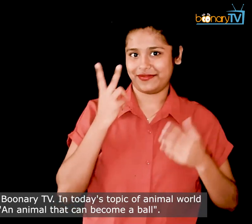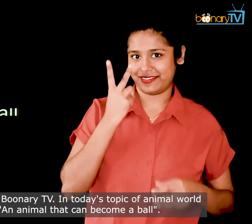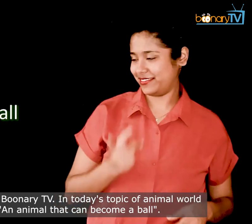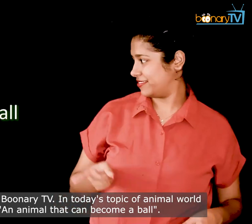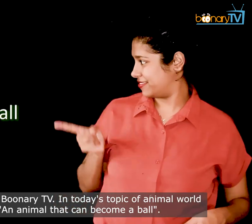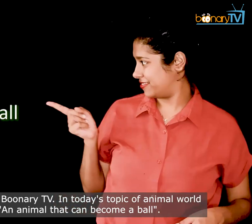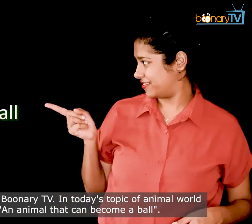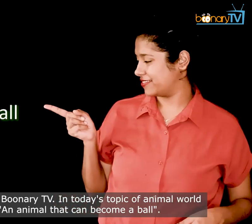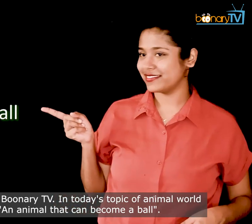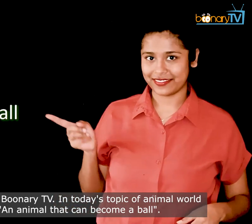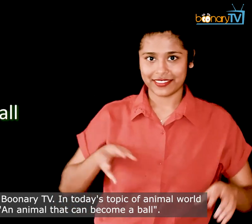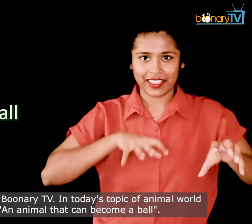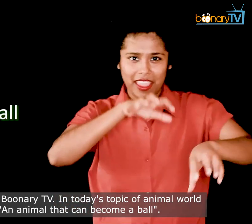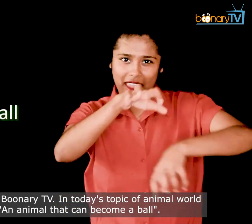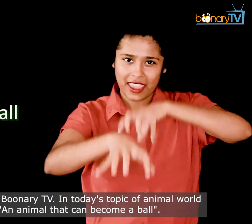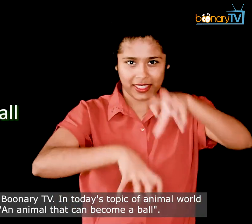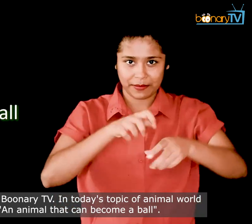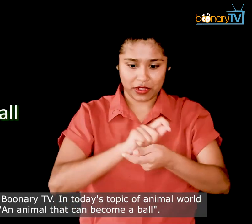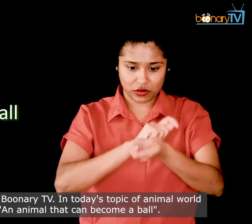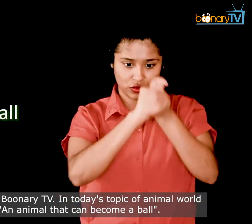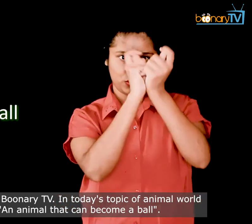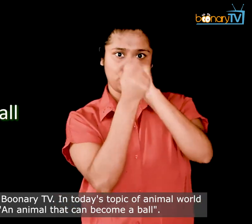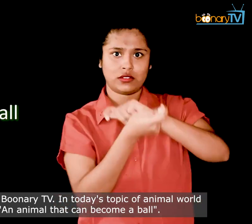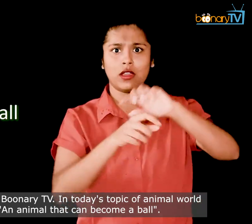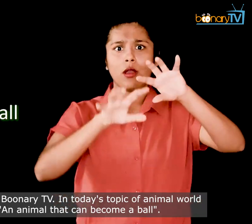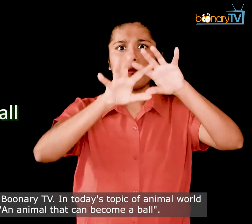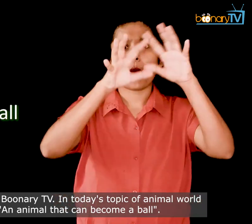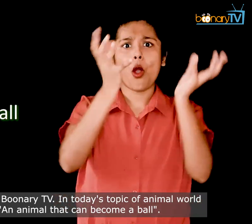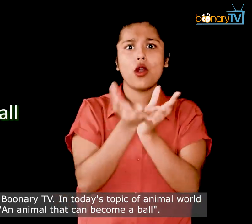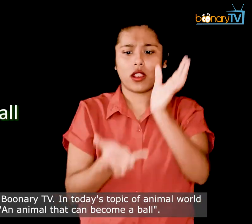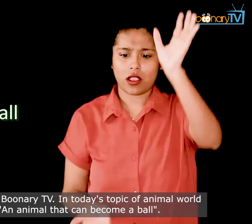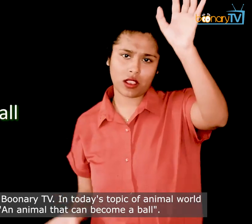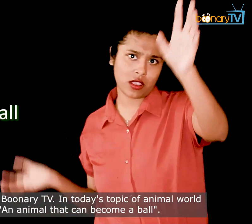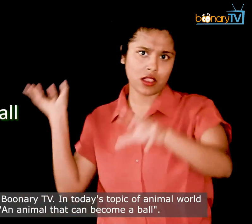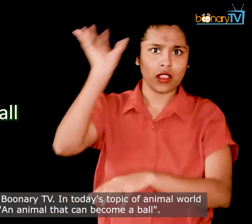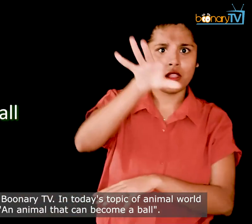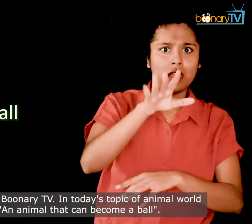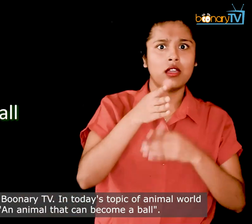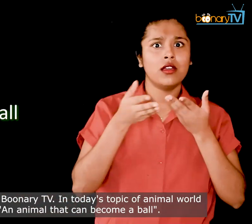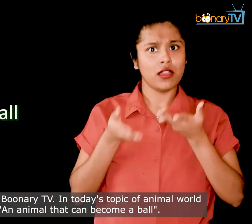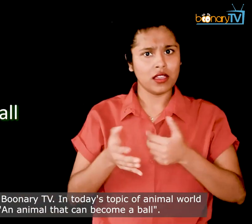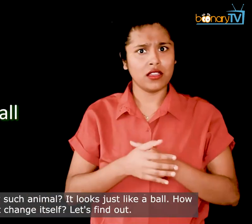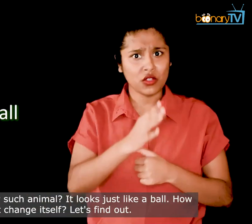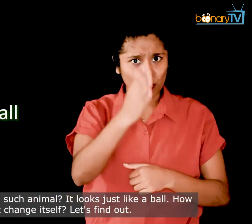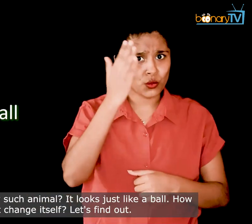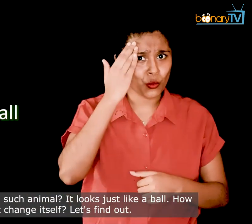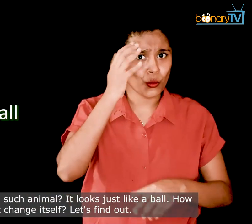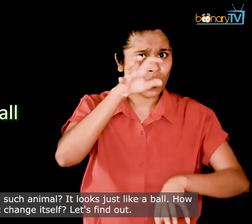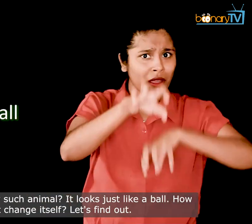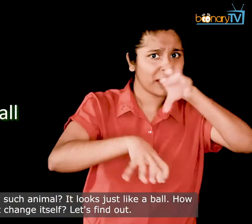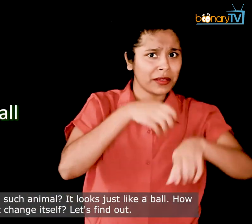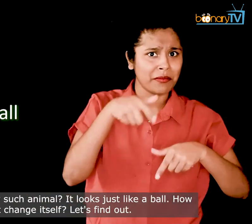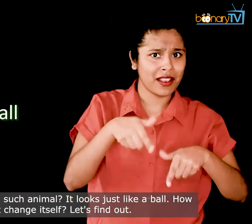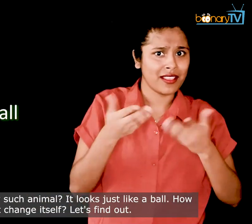see an animal that can become a ball. Do you know of any such animal?